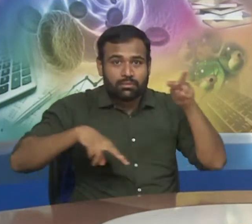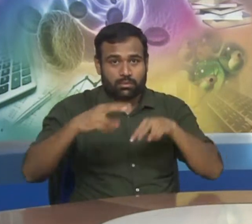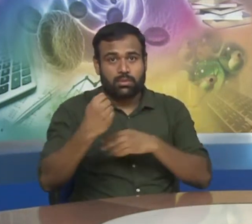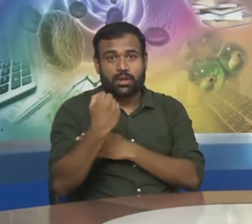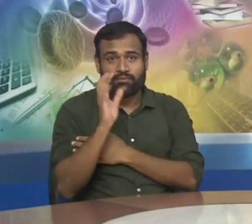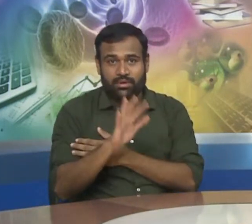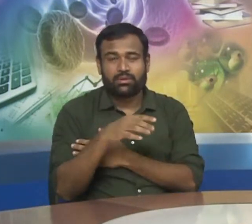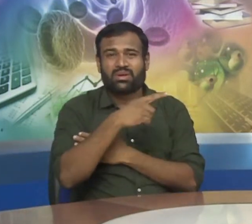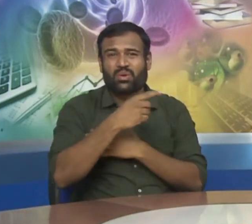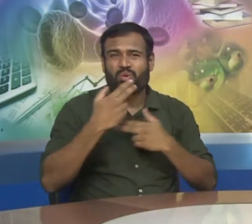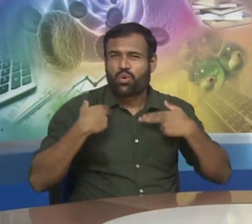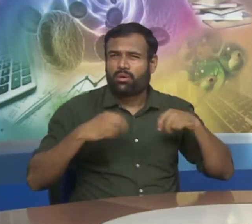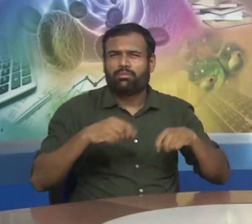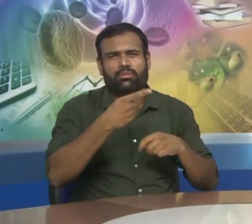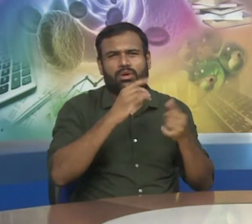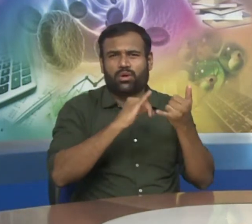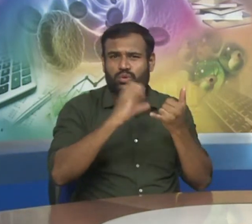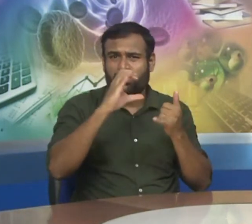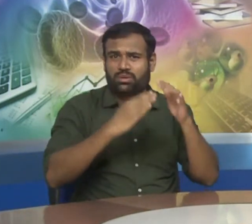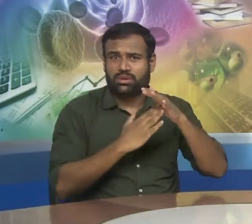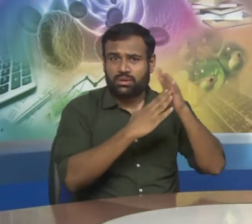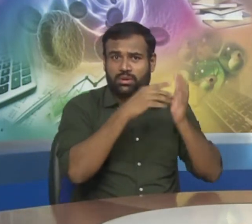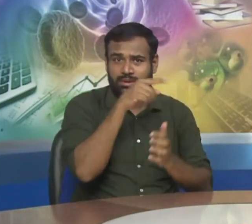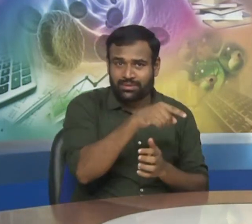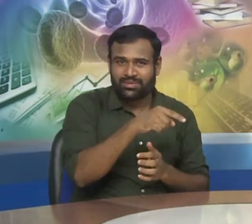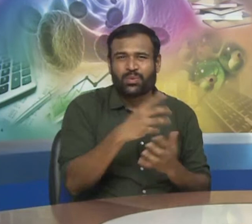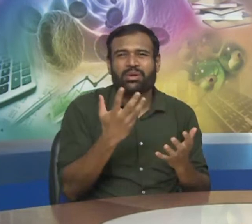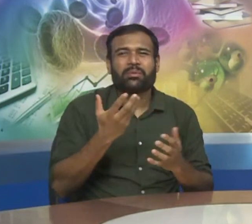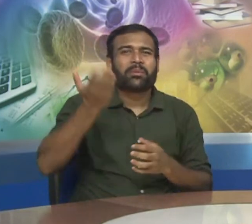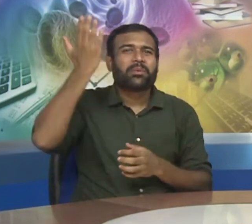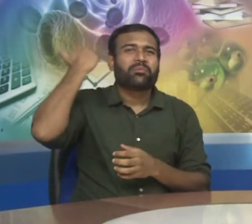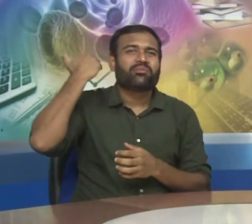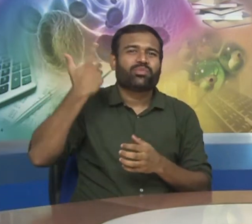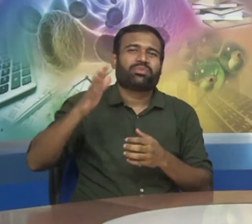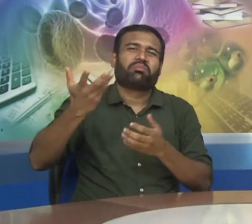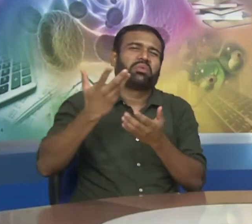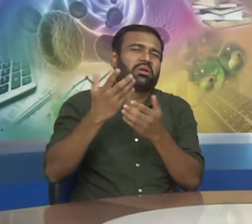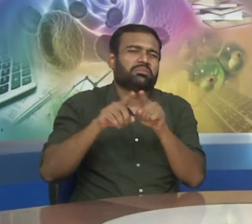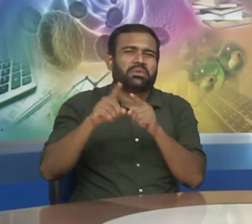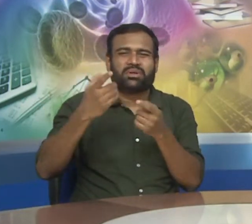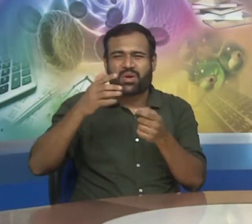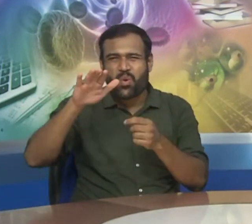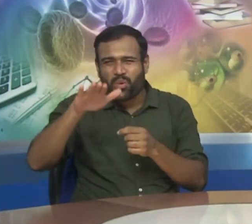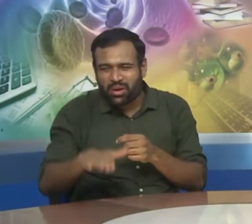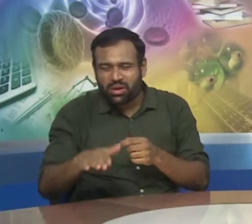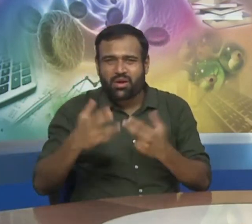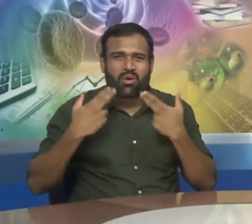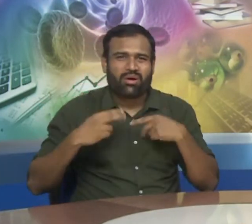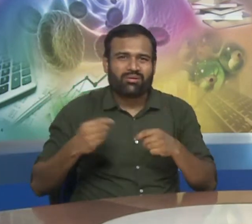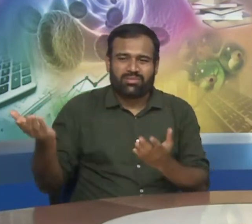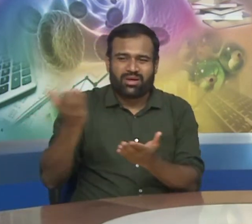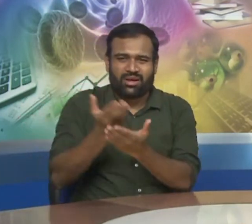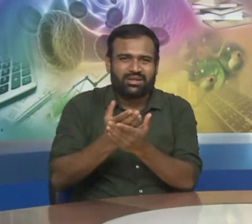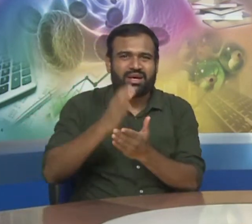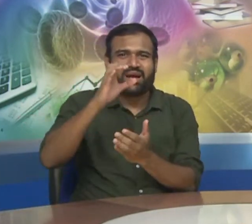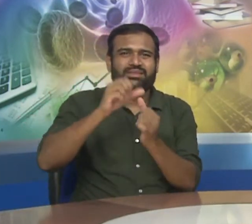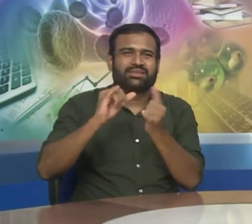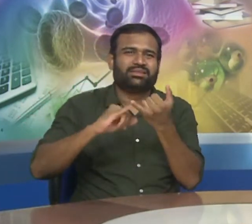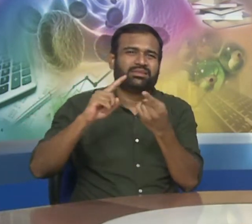Review of its own judgment. If the Supreme Court discovers that there are some new facts or